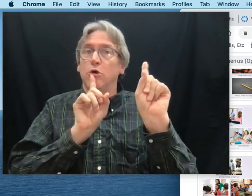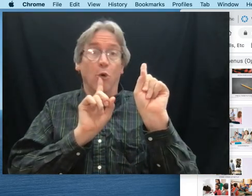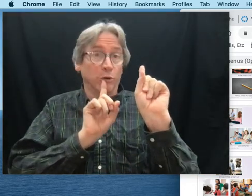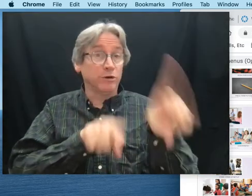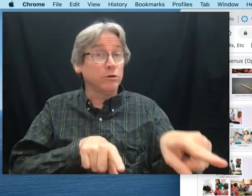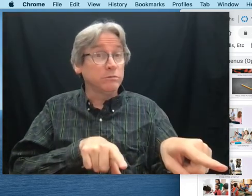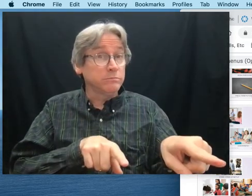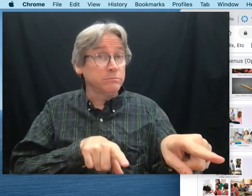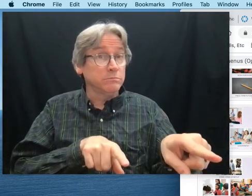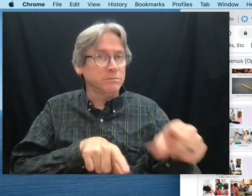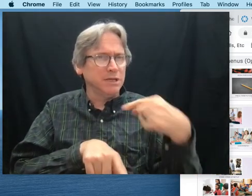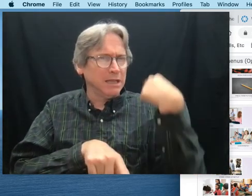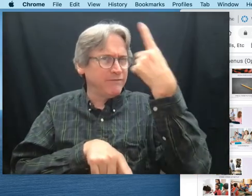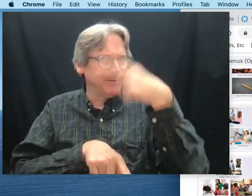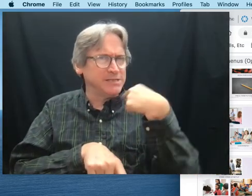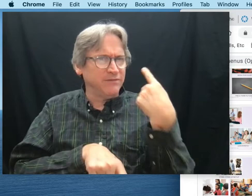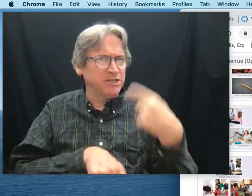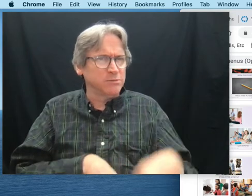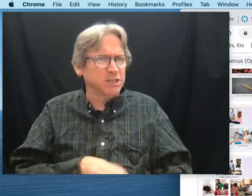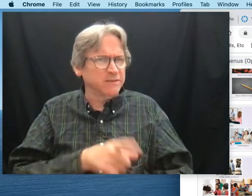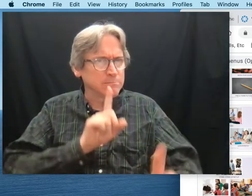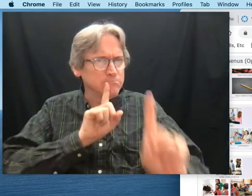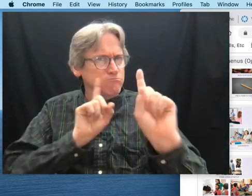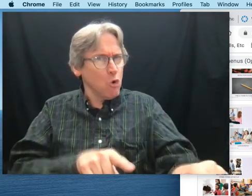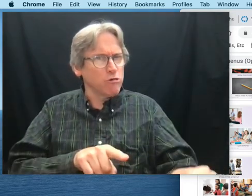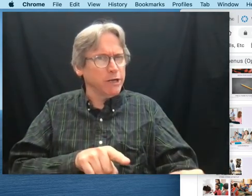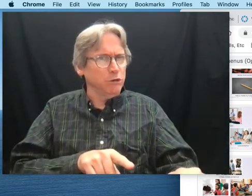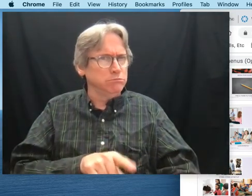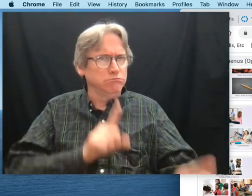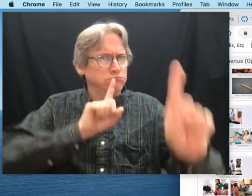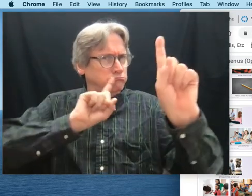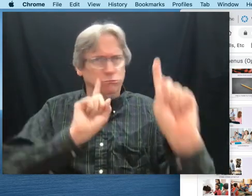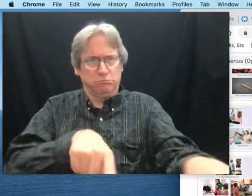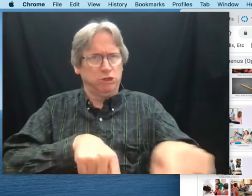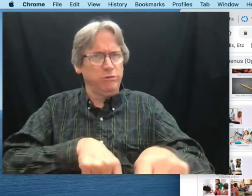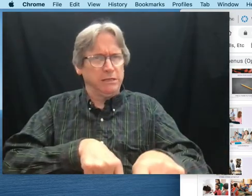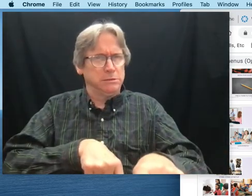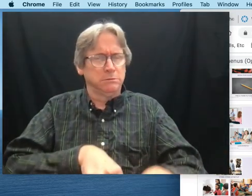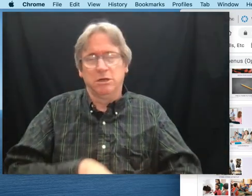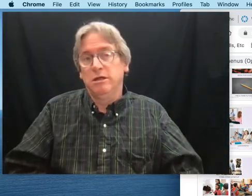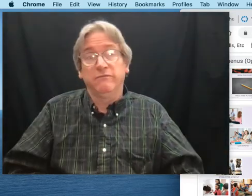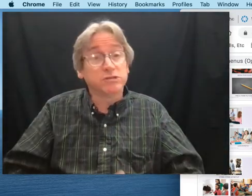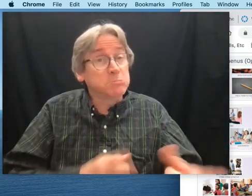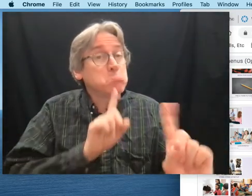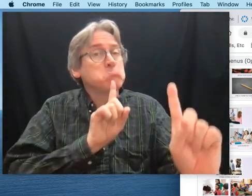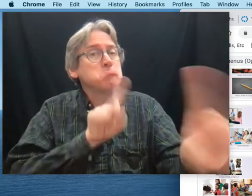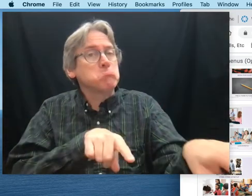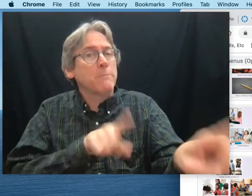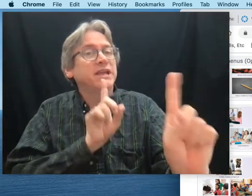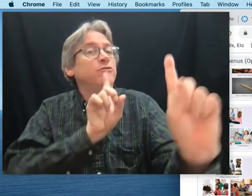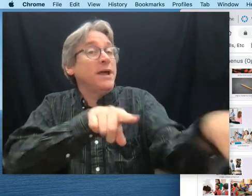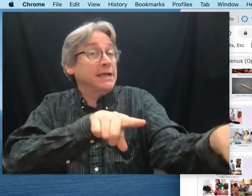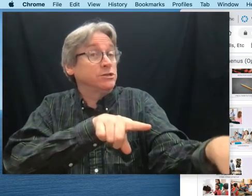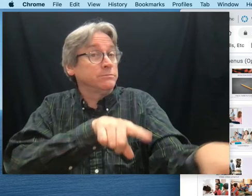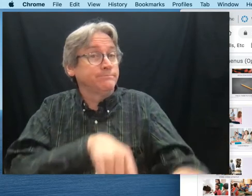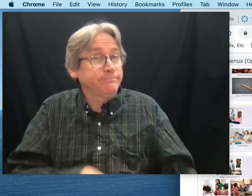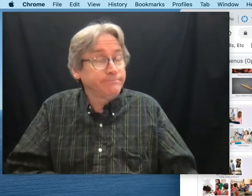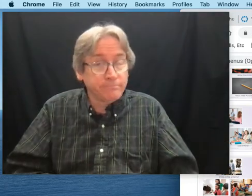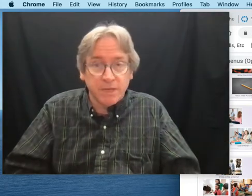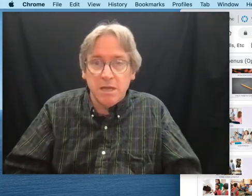or order. A lot of it depends on the facial expression. If I'm ordering you, do this versus I'm going to give you my